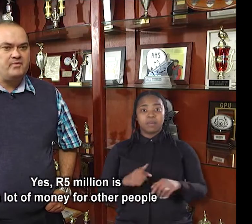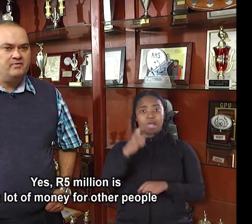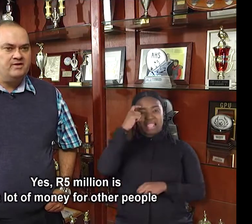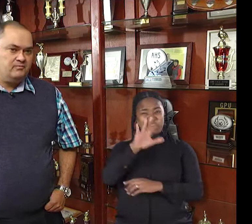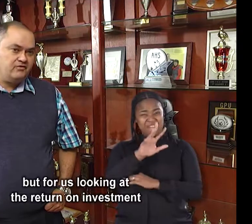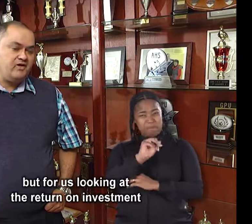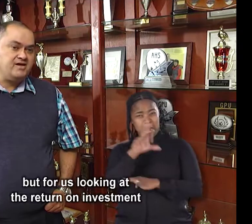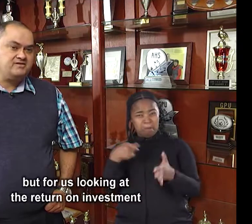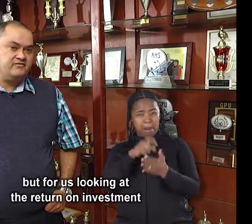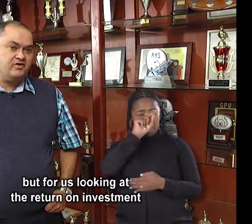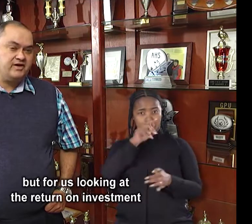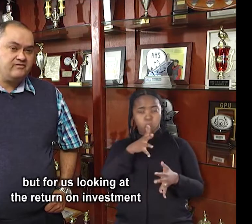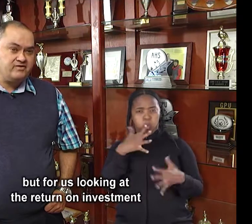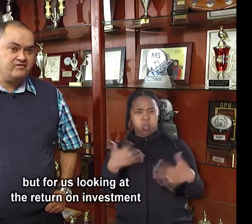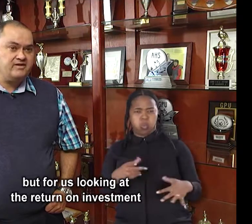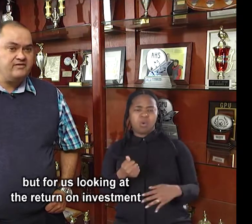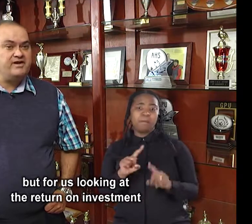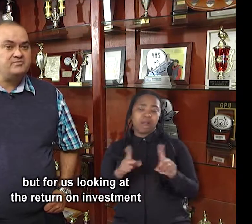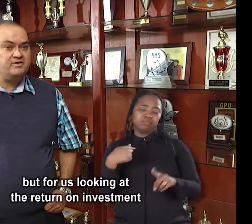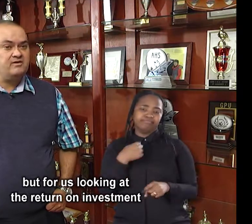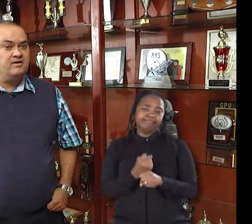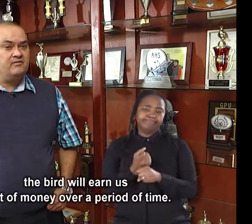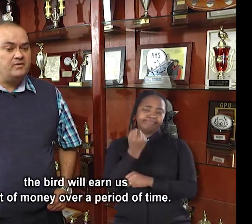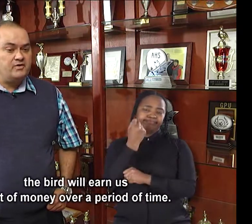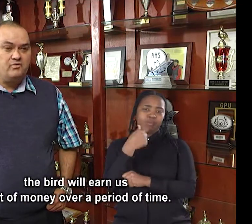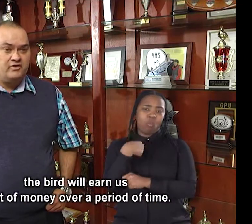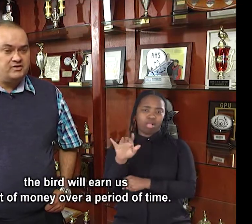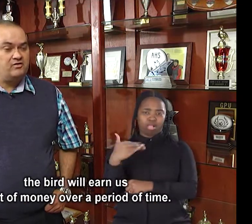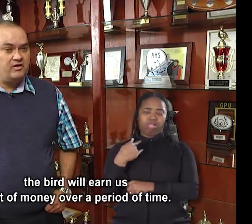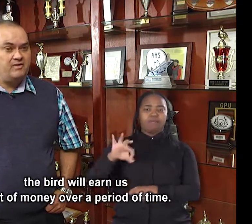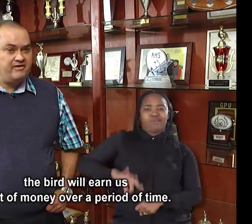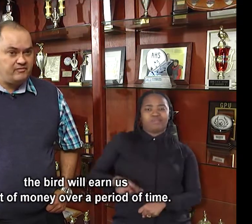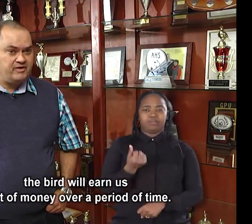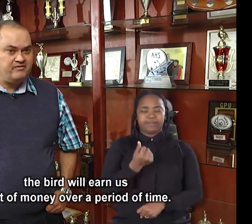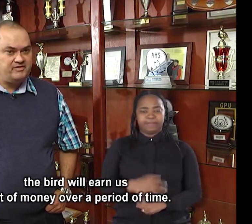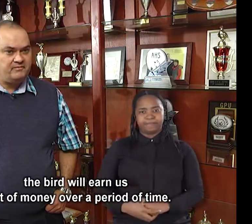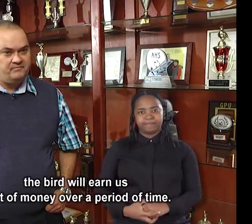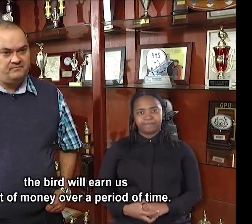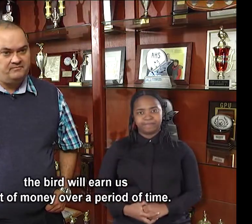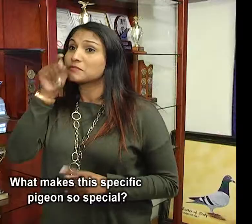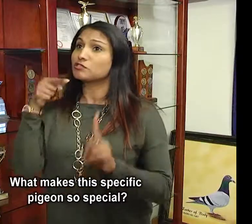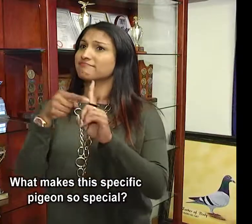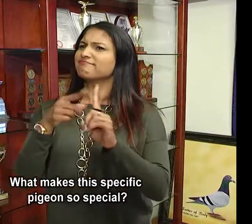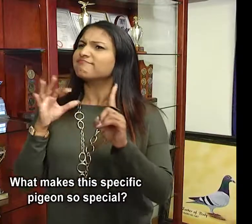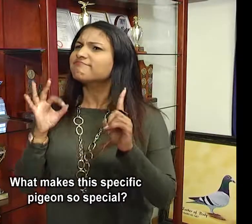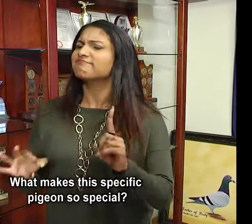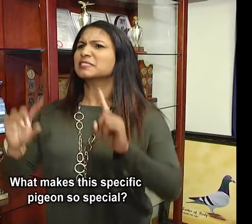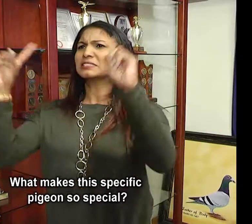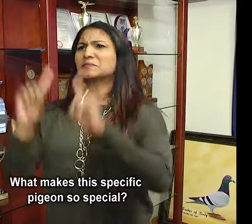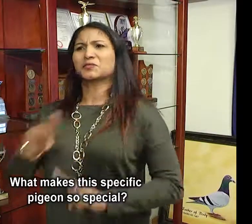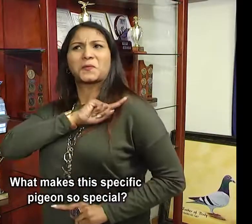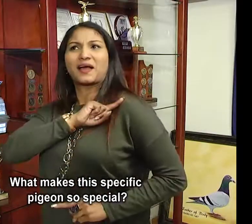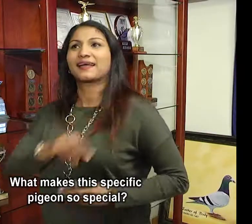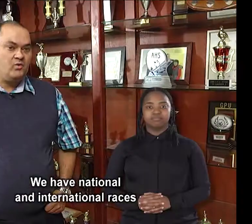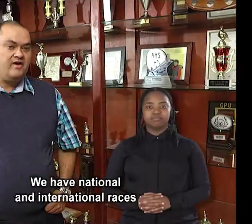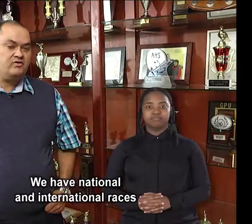money for other people, but for us, if you look at the return on investment, the bird will earn us a lot of money over a period of time. What makes this specific